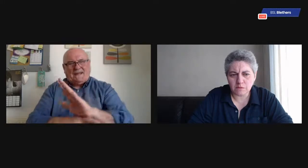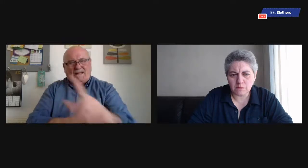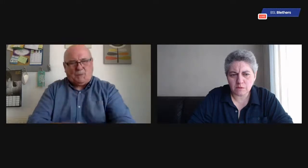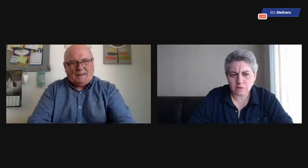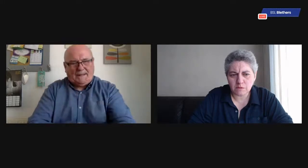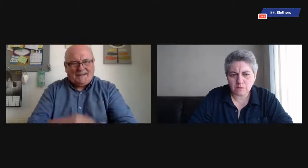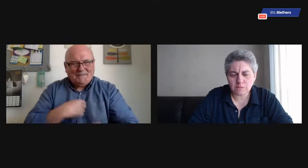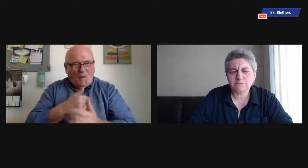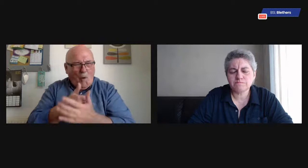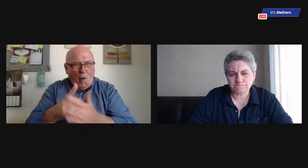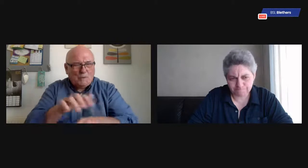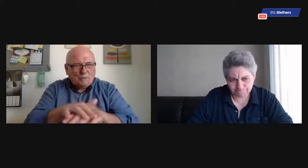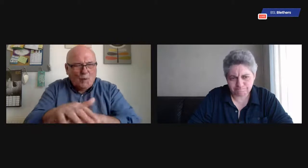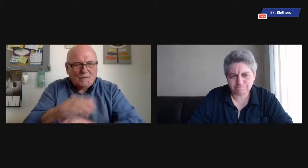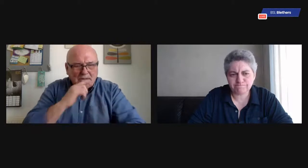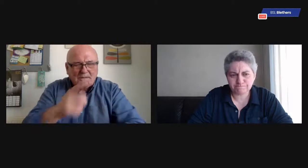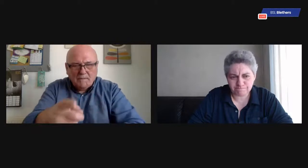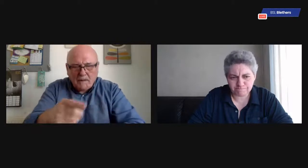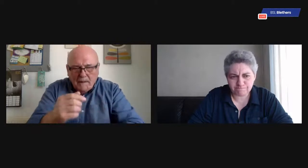the court.